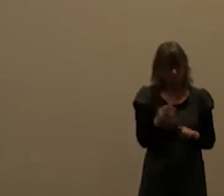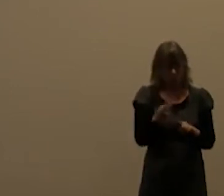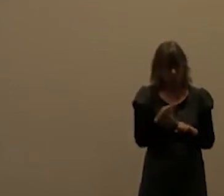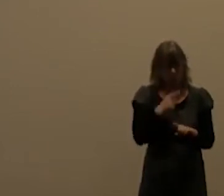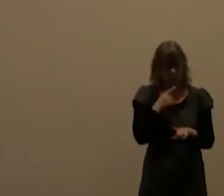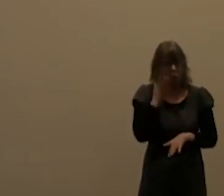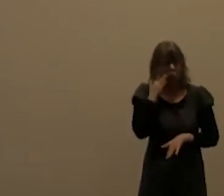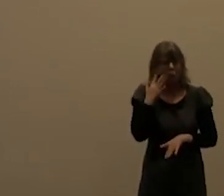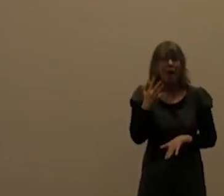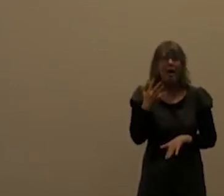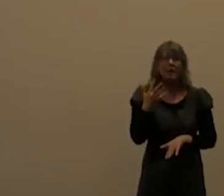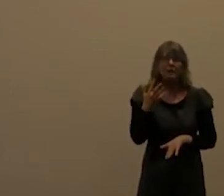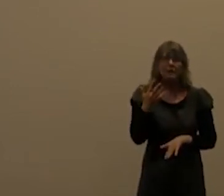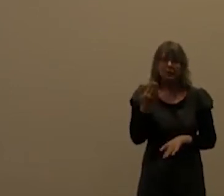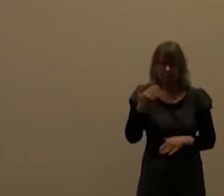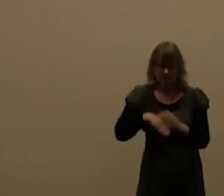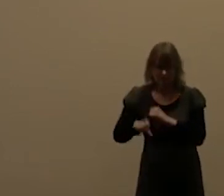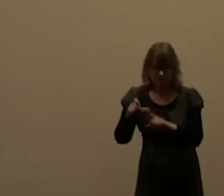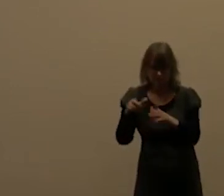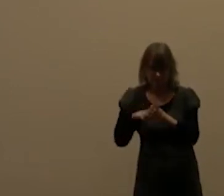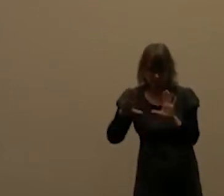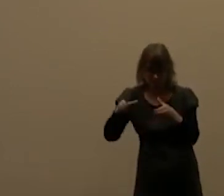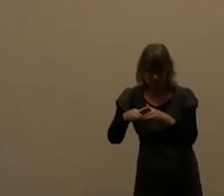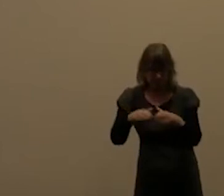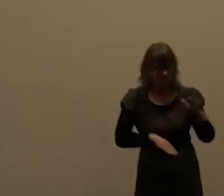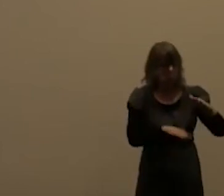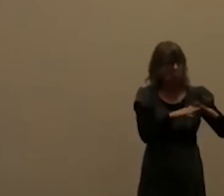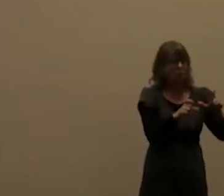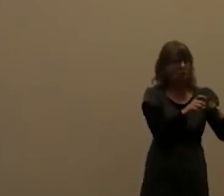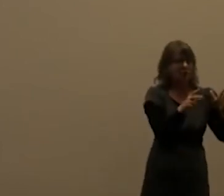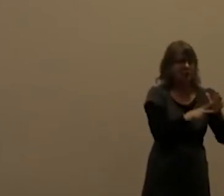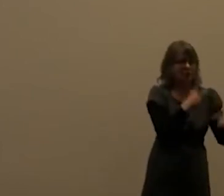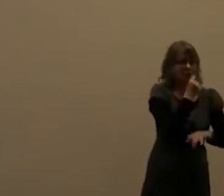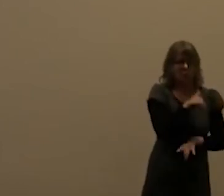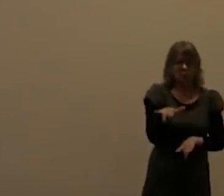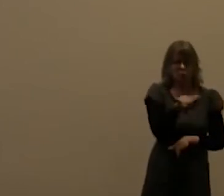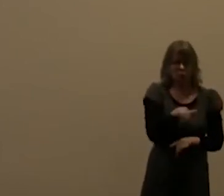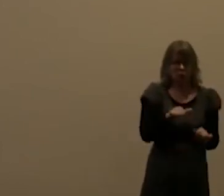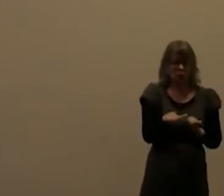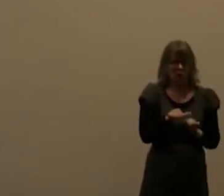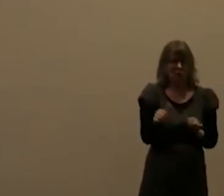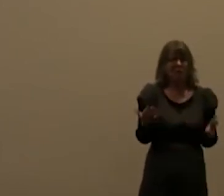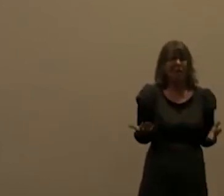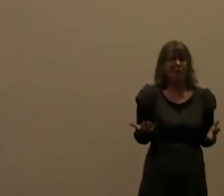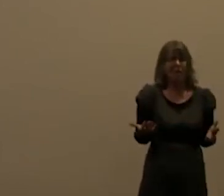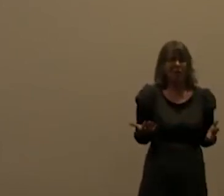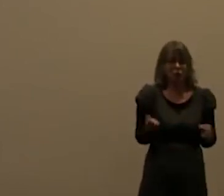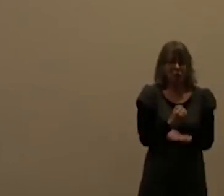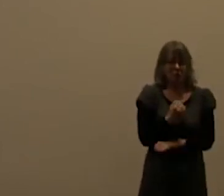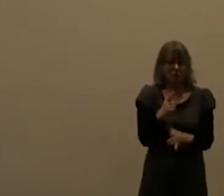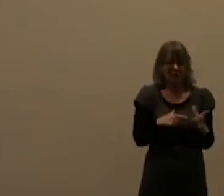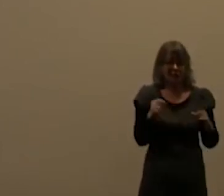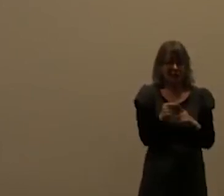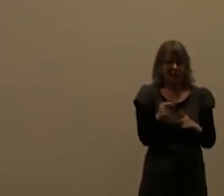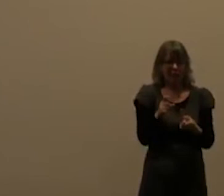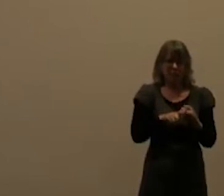know to build something, say, in Dataverse for Teams versus, the full-fledged version? I would say, yeah, obviously size, right? So